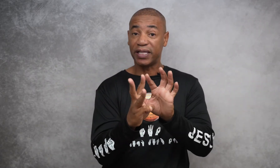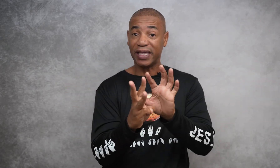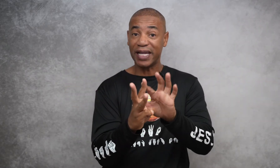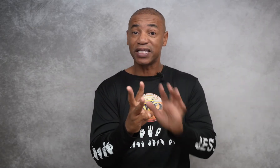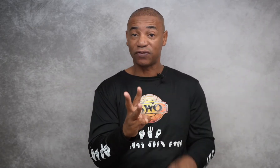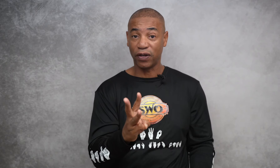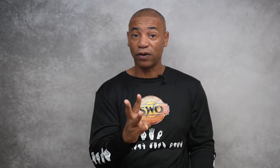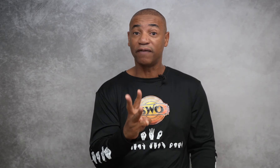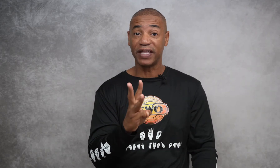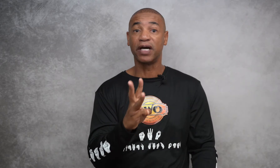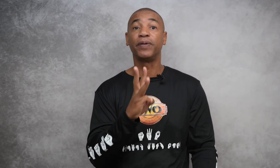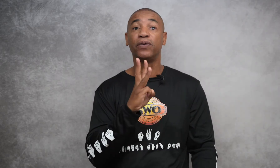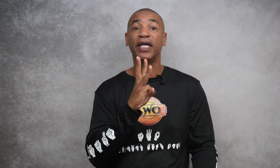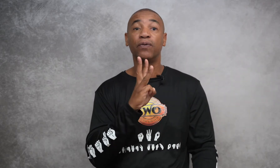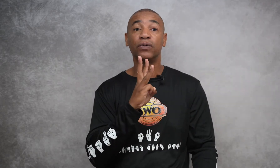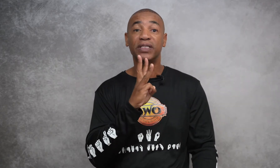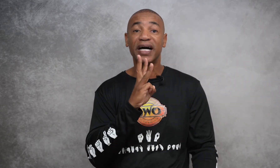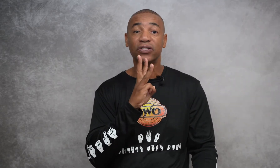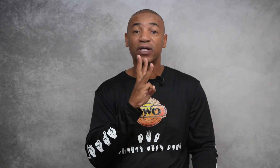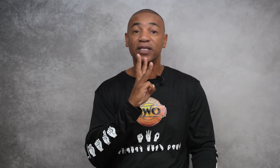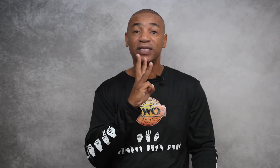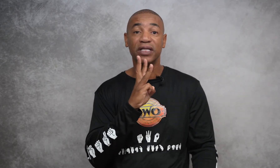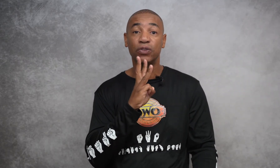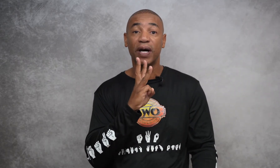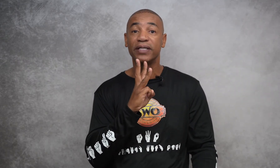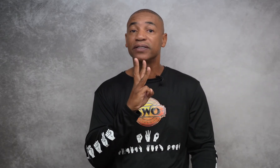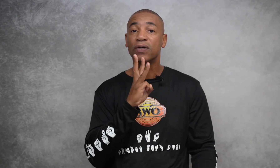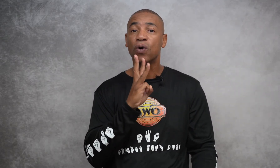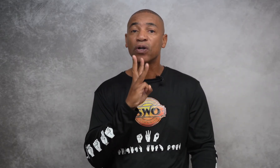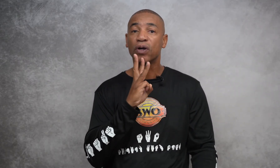the index finger of that W and it will touch the chin twice.